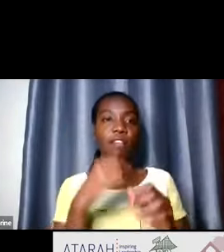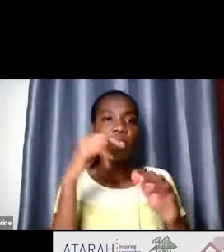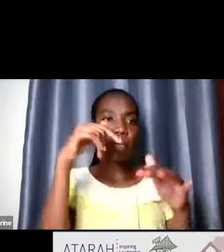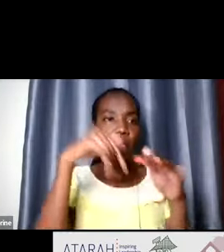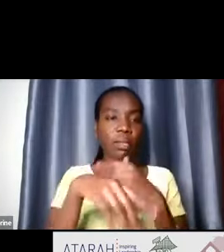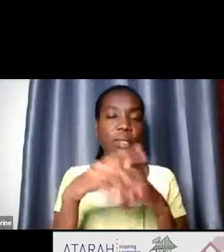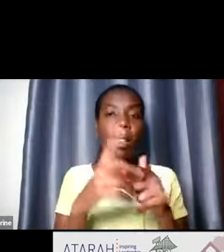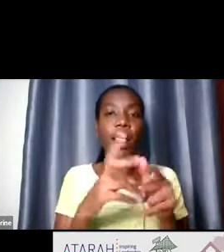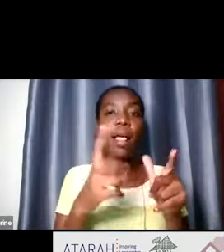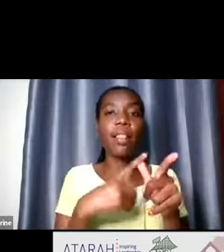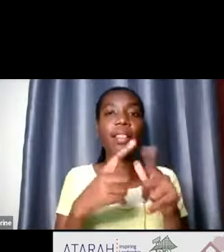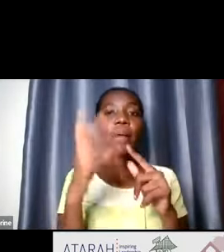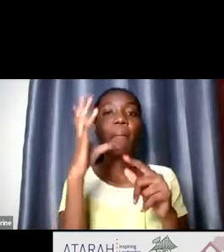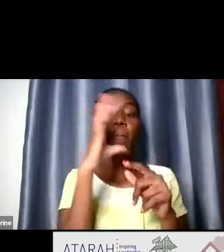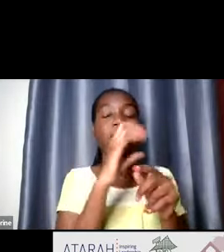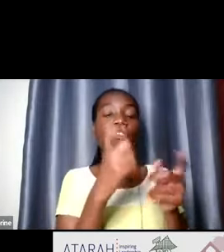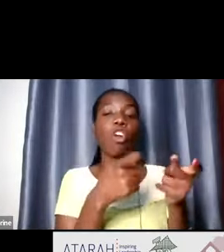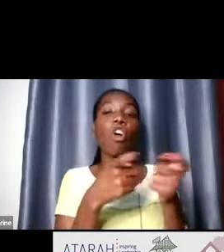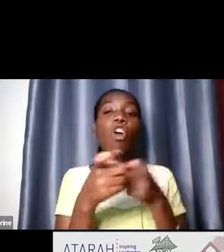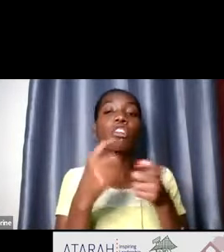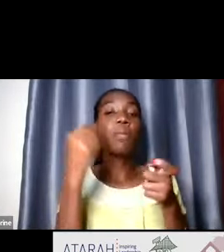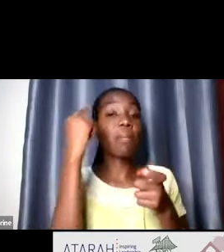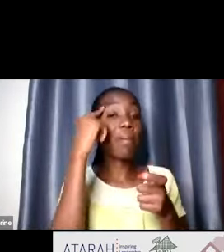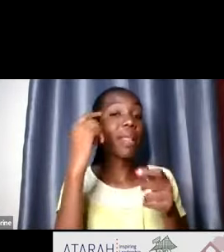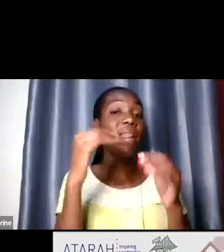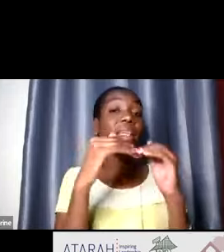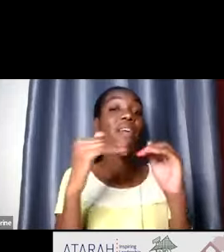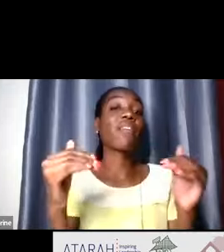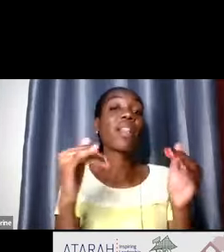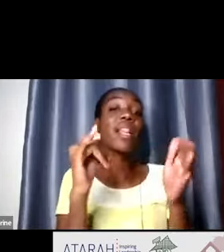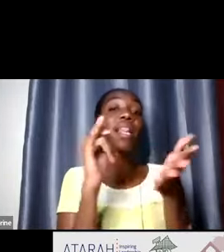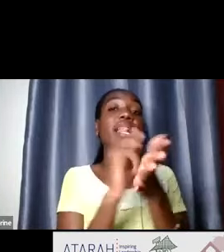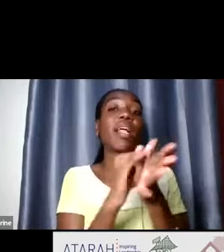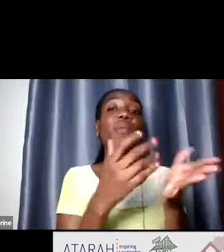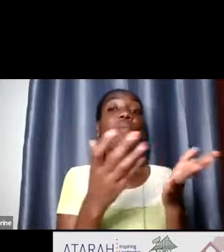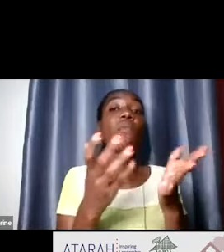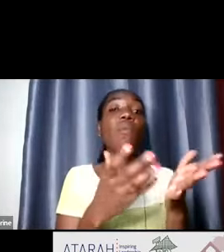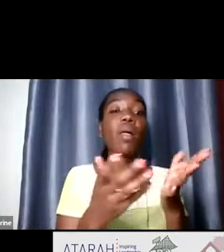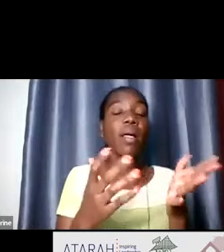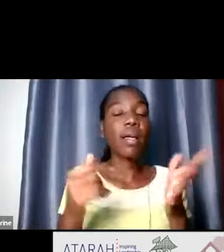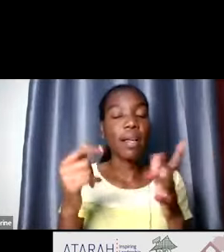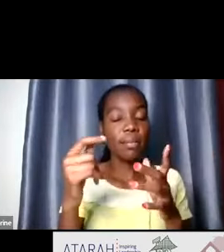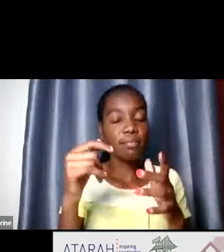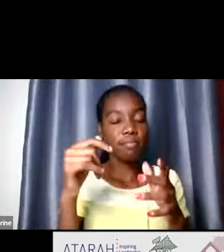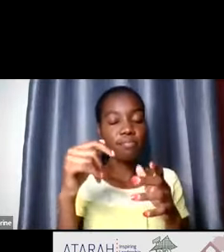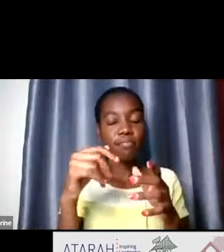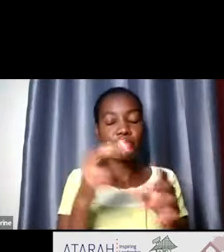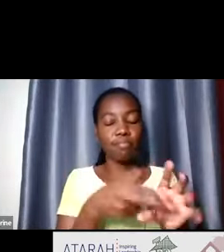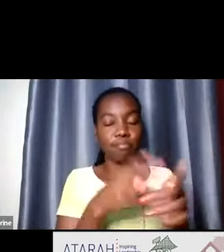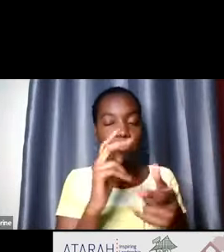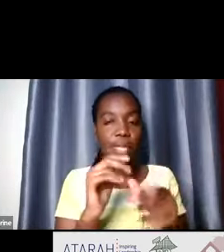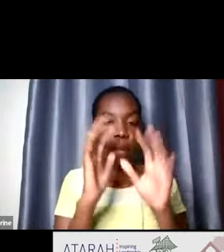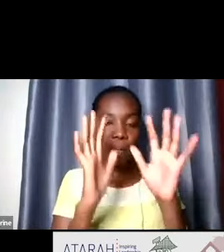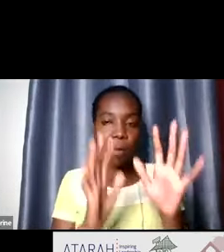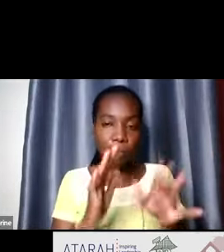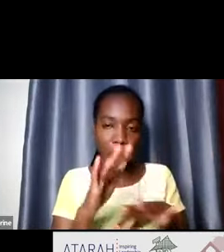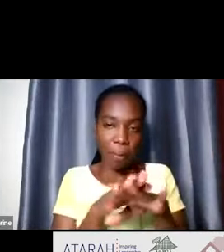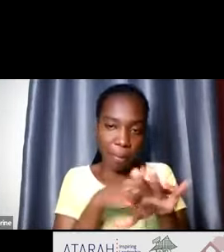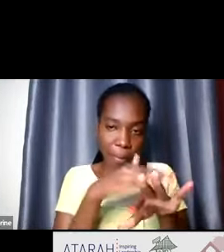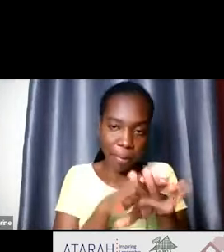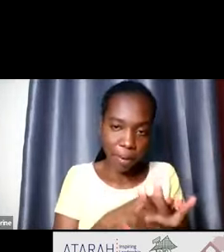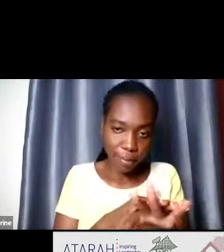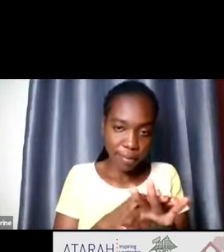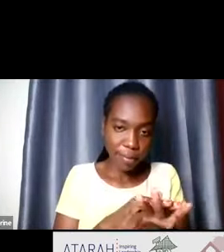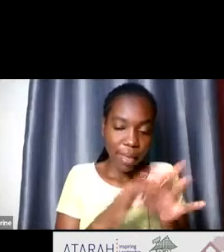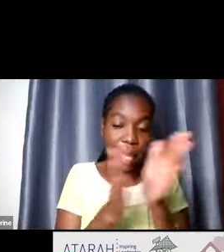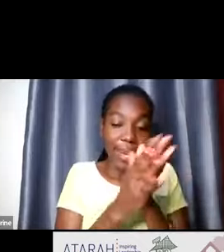of loss of control at the brain level. So that is why the detox is a gradual thing. But if you stop drinking and